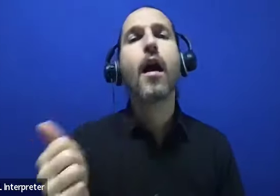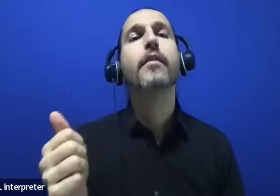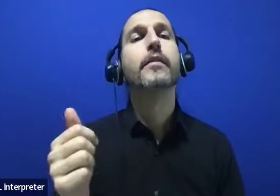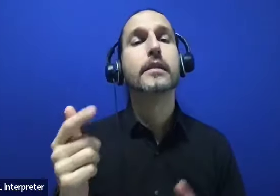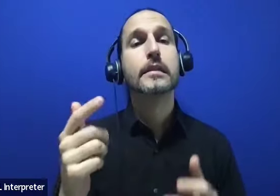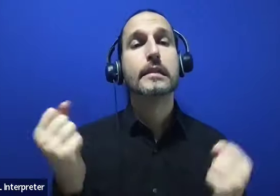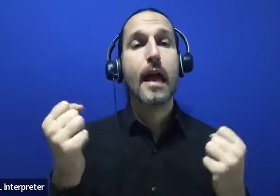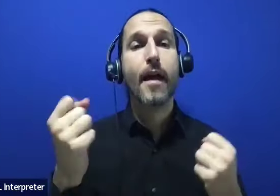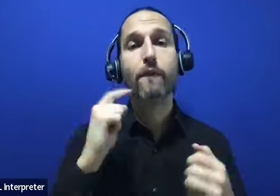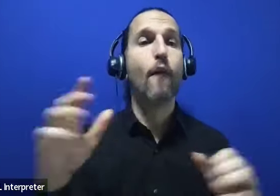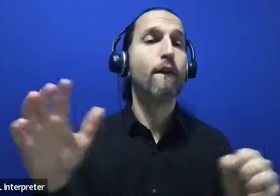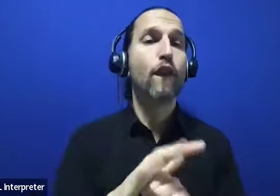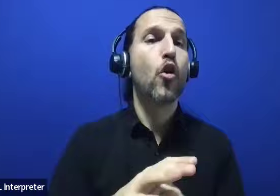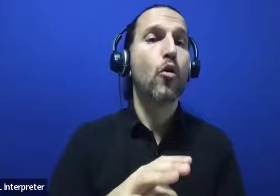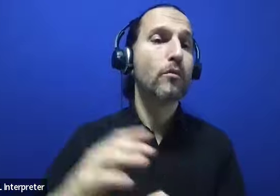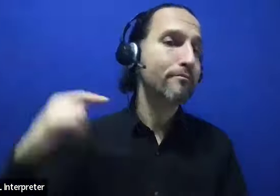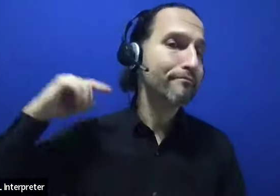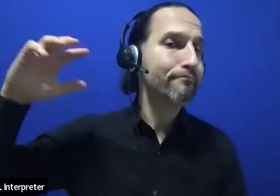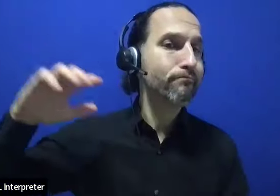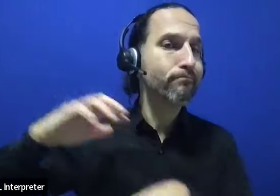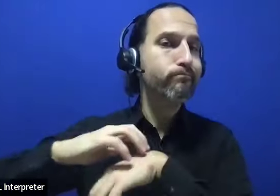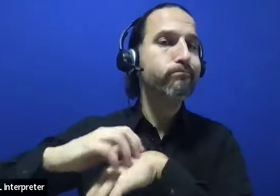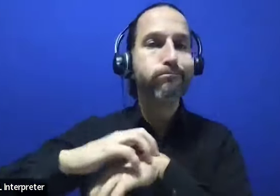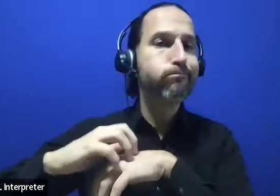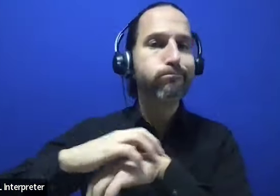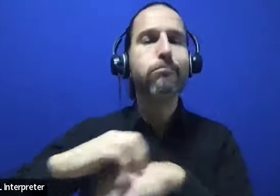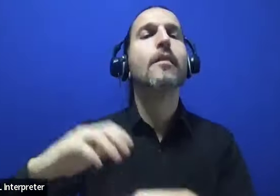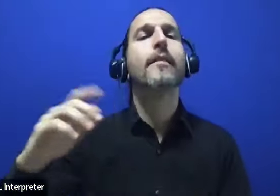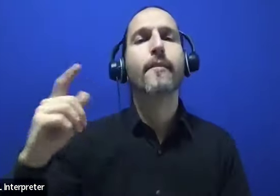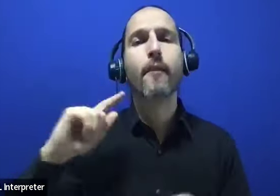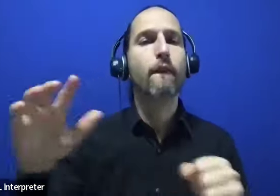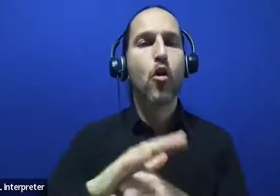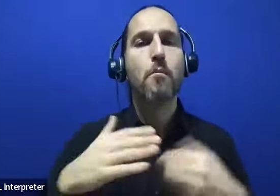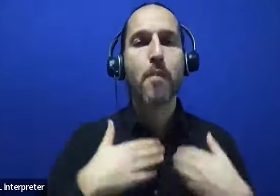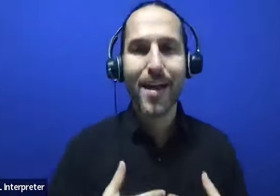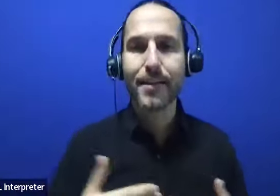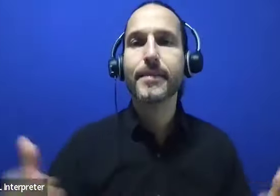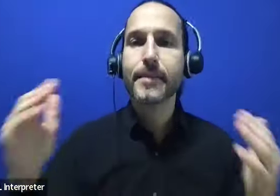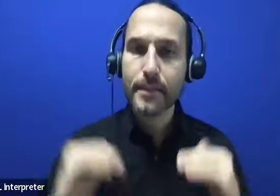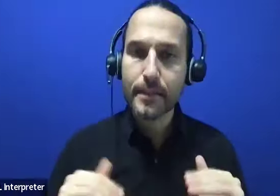body. And then the tactile cognitive processes. So